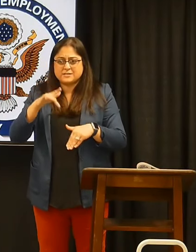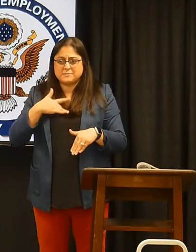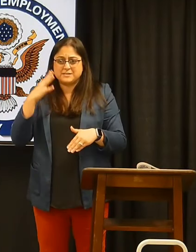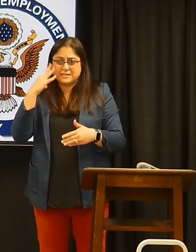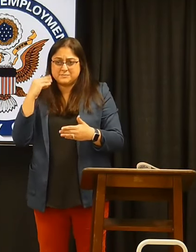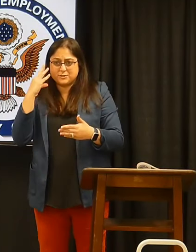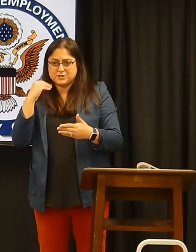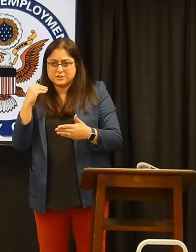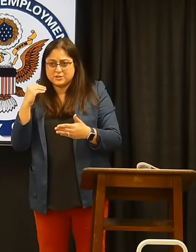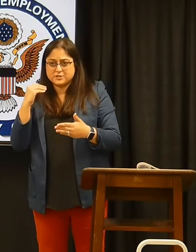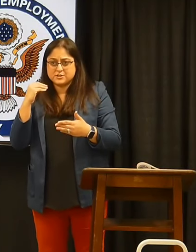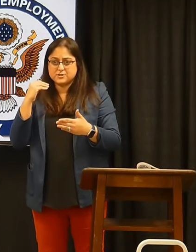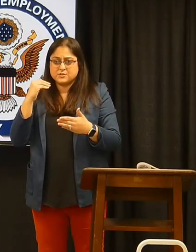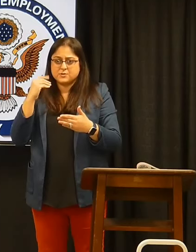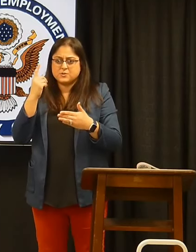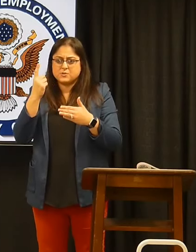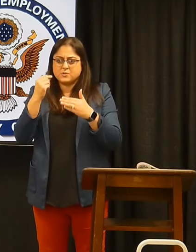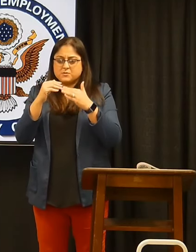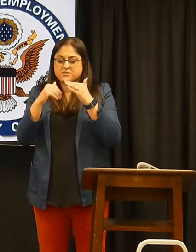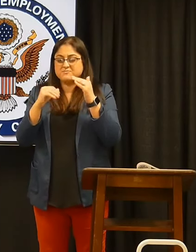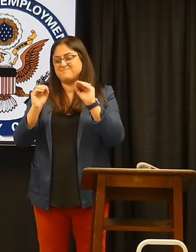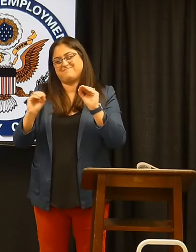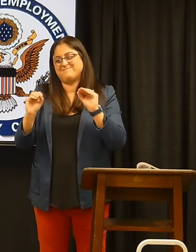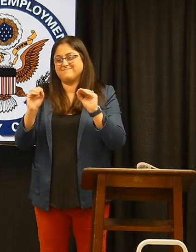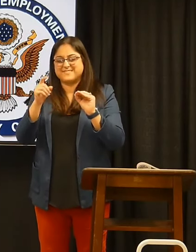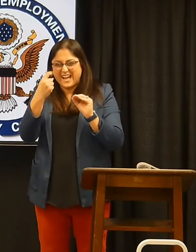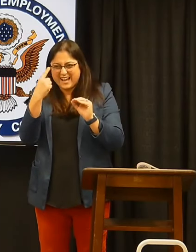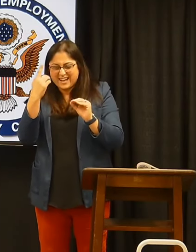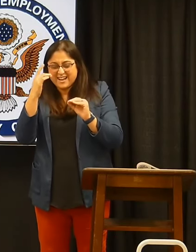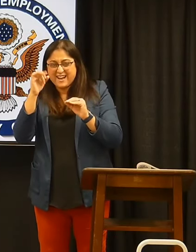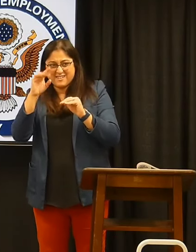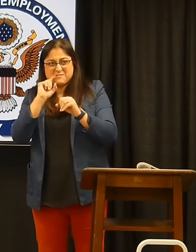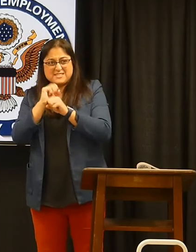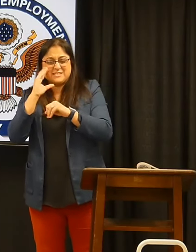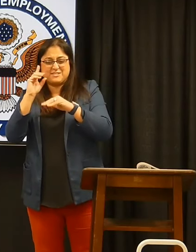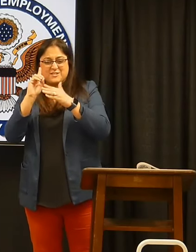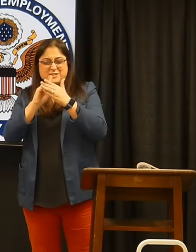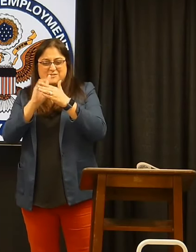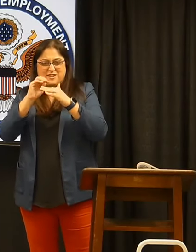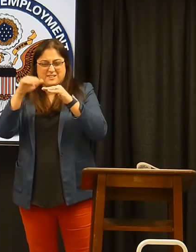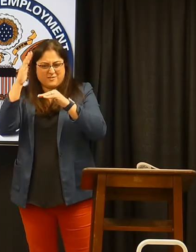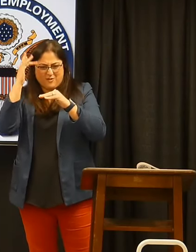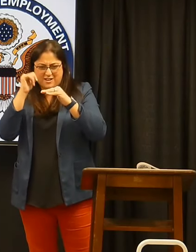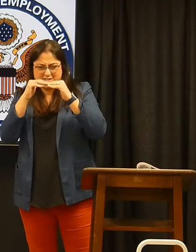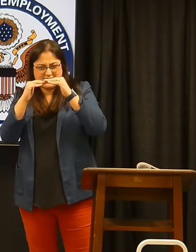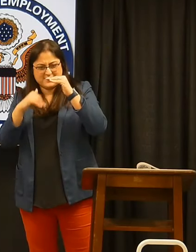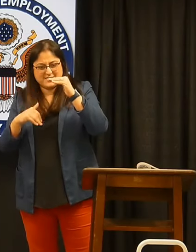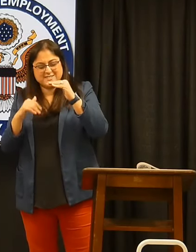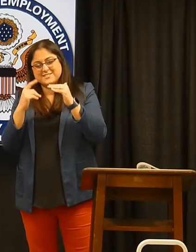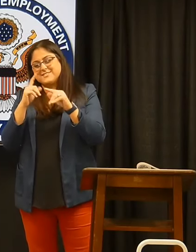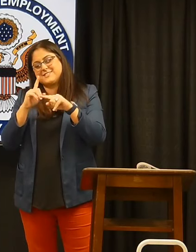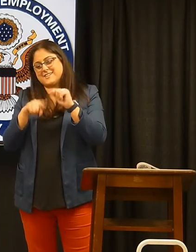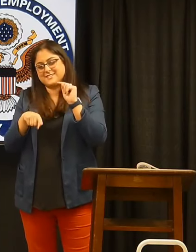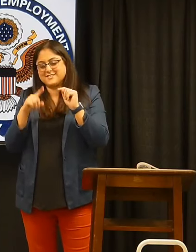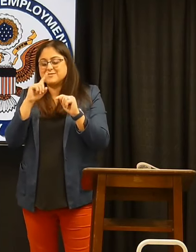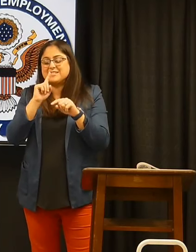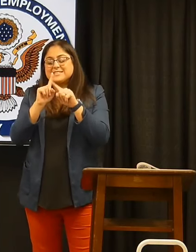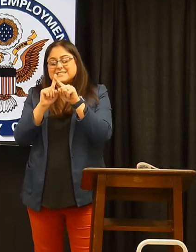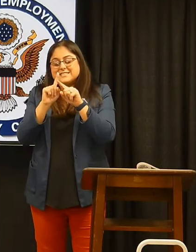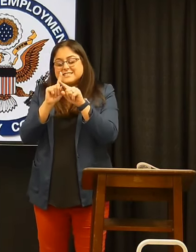What do you mean 40 or above? They're the people who tend to. What if you're younger than 40 and you experience discrimination? Why isn't it for the people below